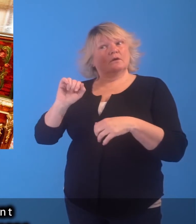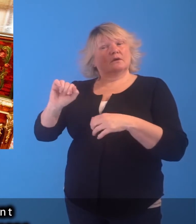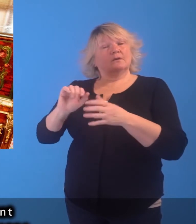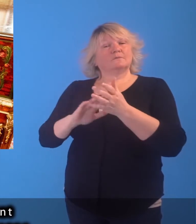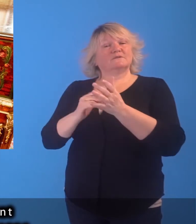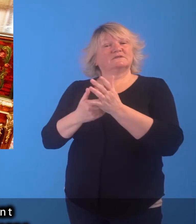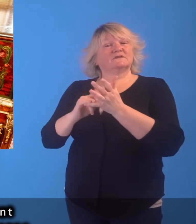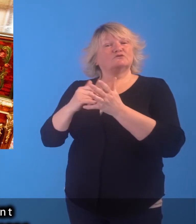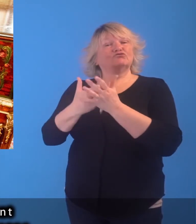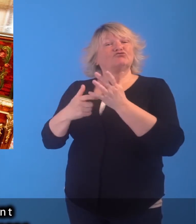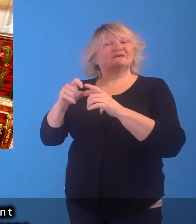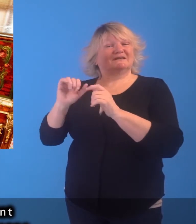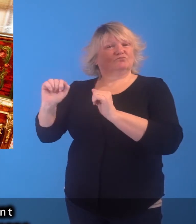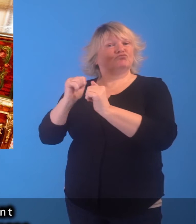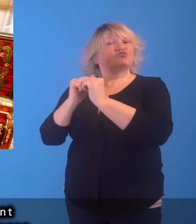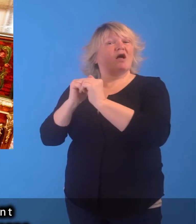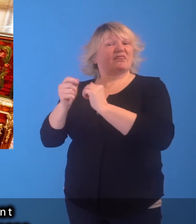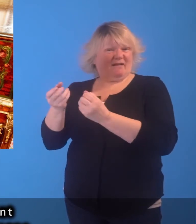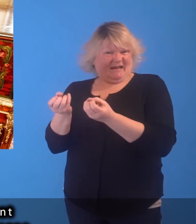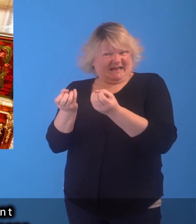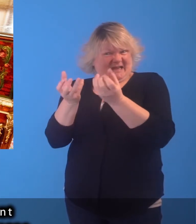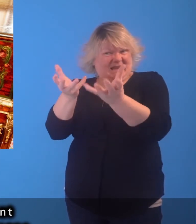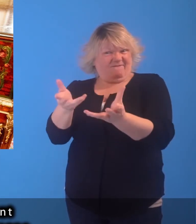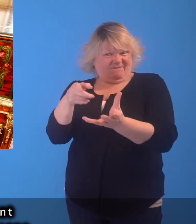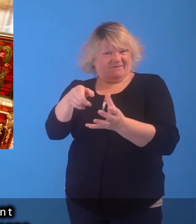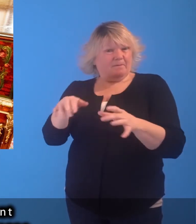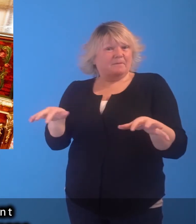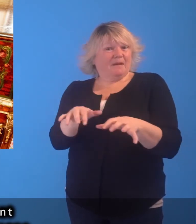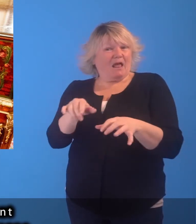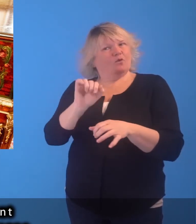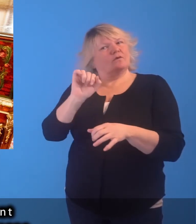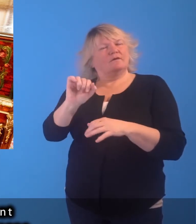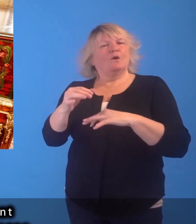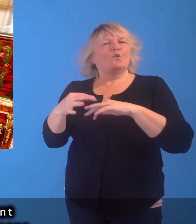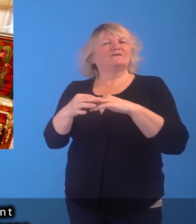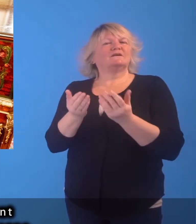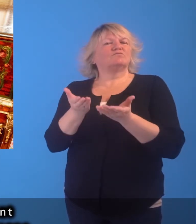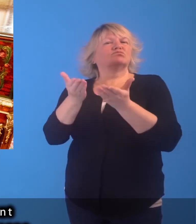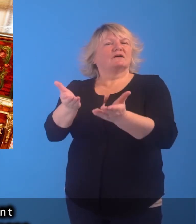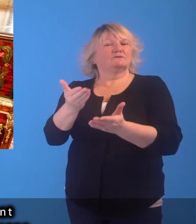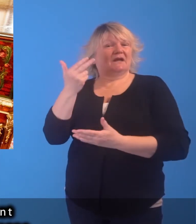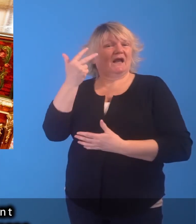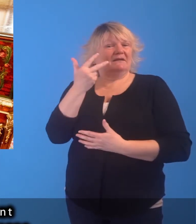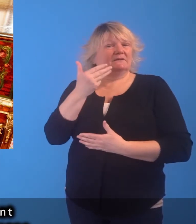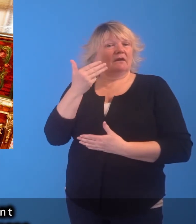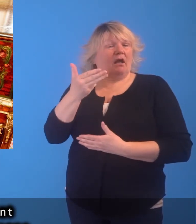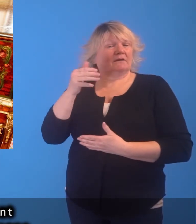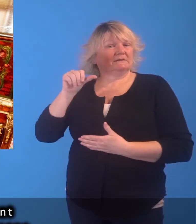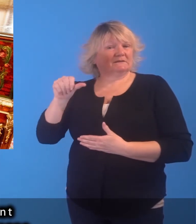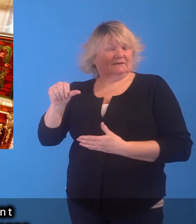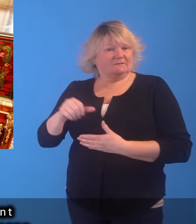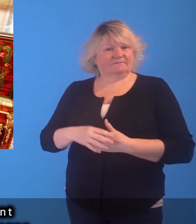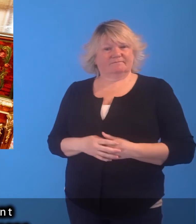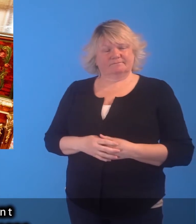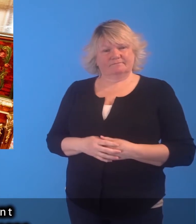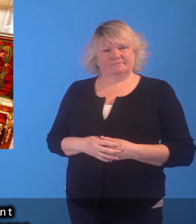Wall recesses contained cabinets built to house Thomas Allen's collection of mineral